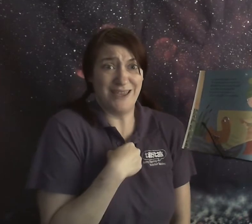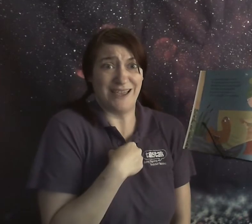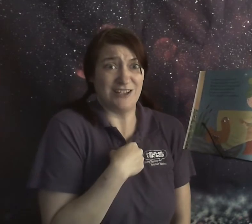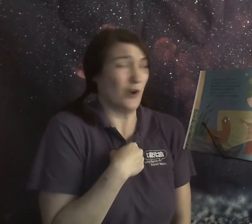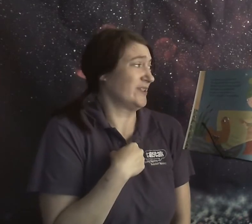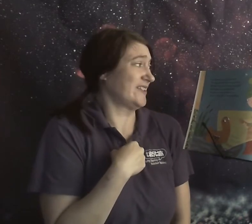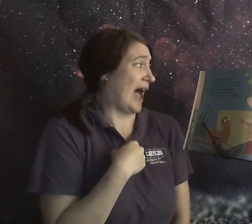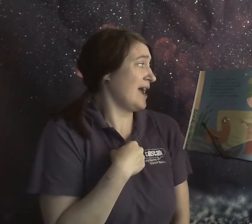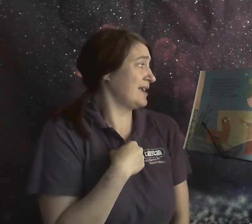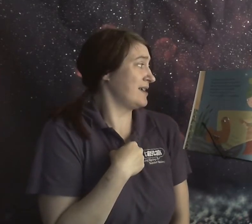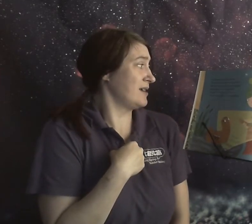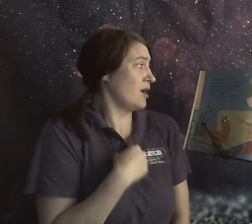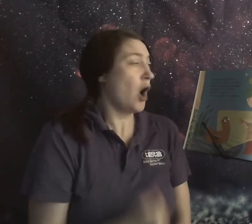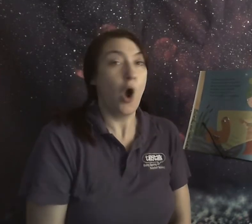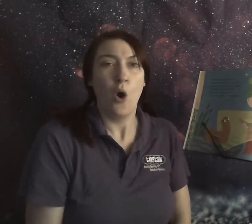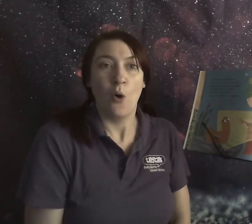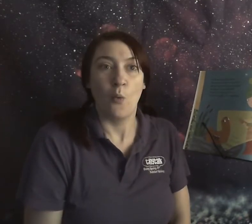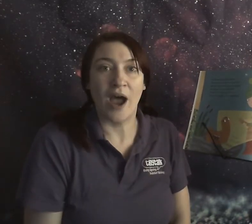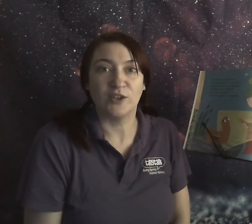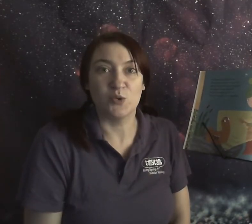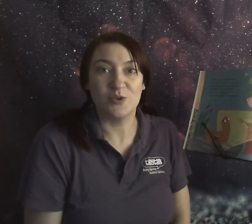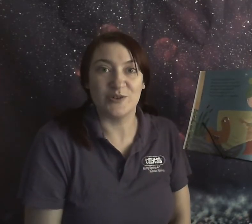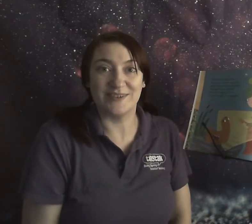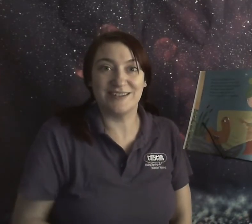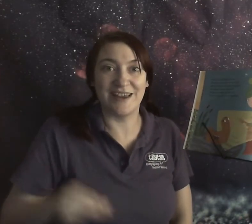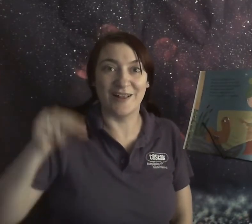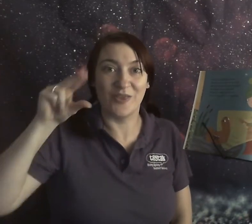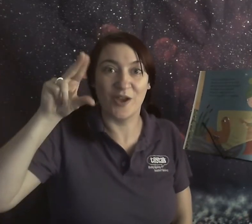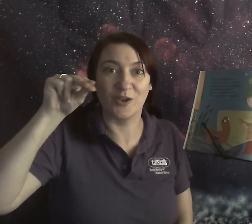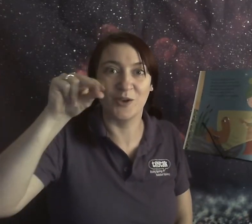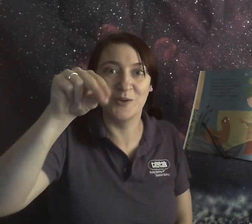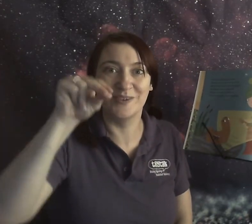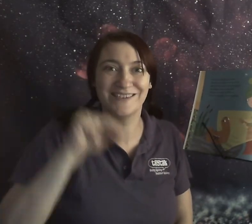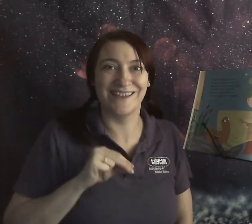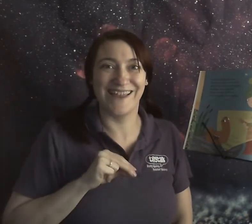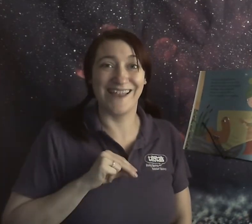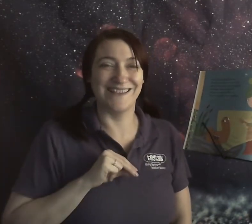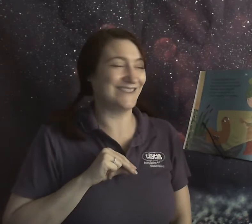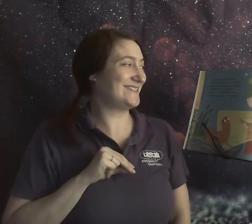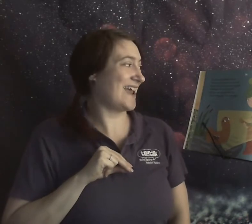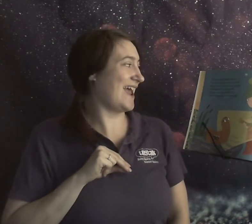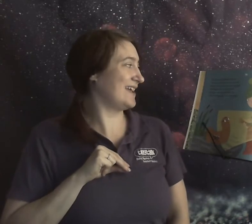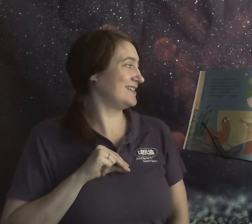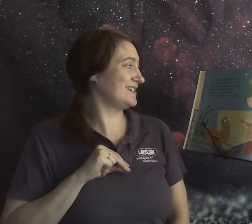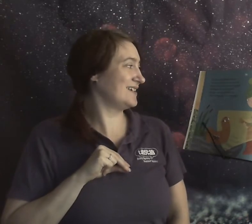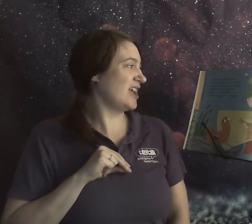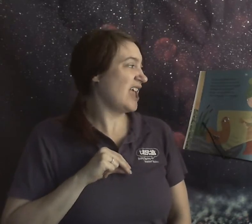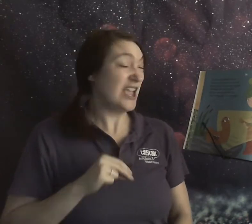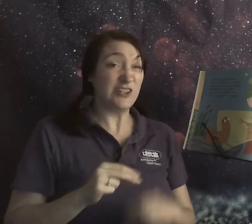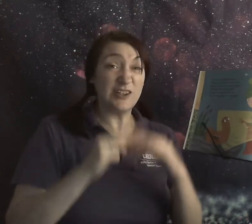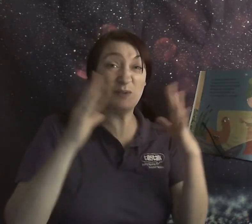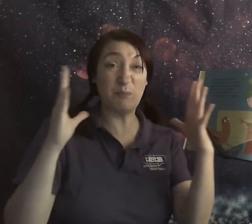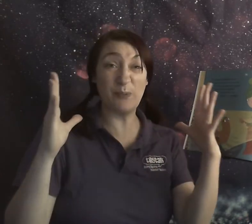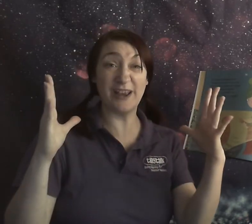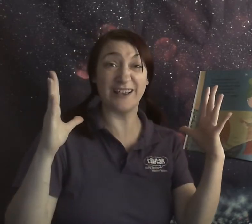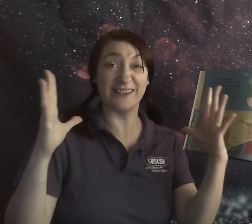your sack. Why don't you steal the goose instead? She's bigger